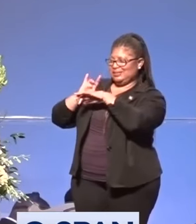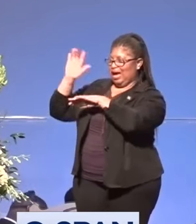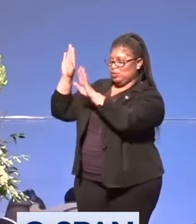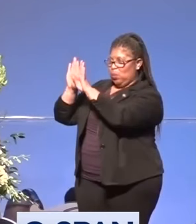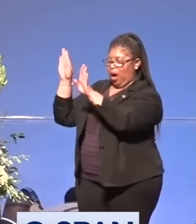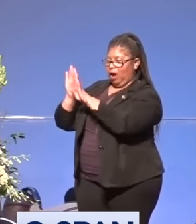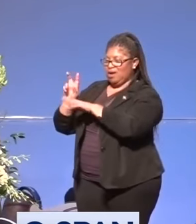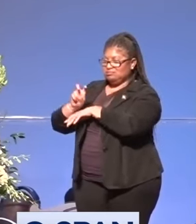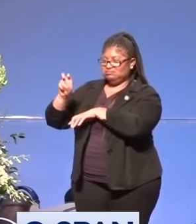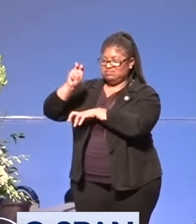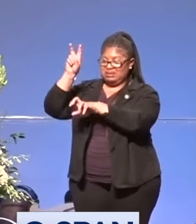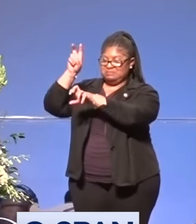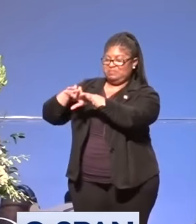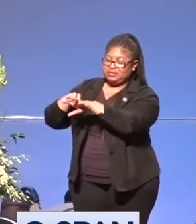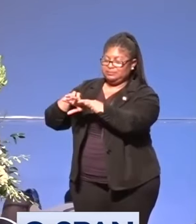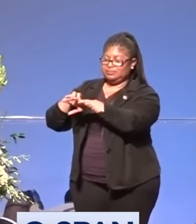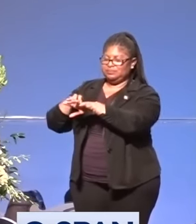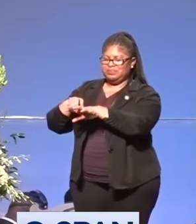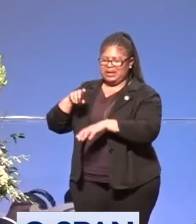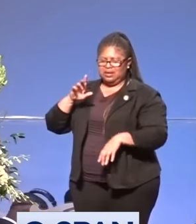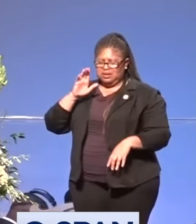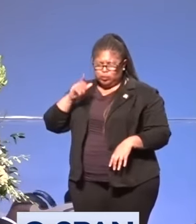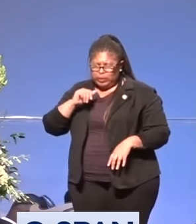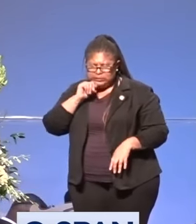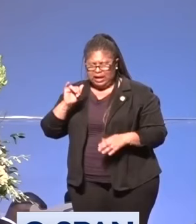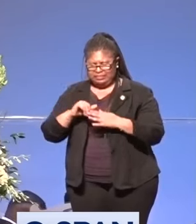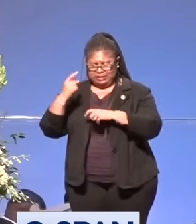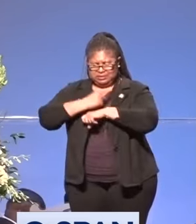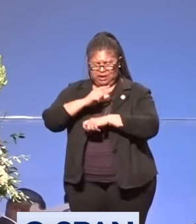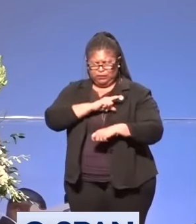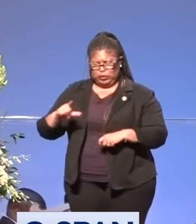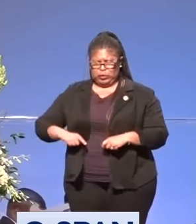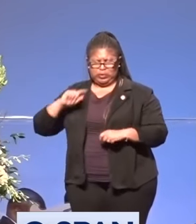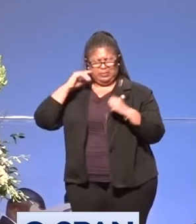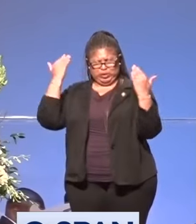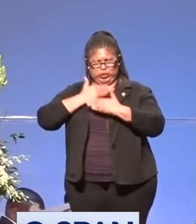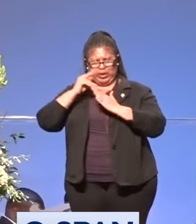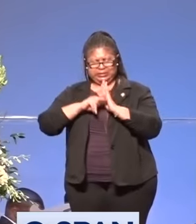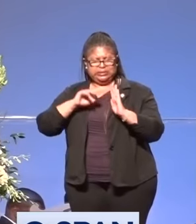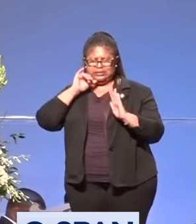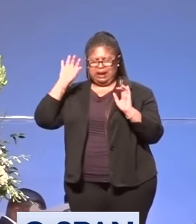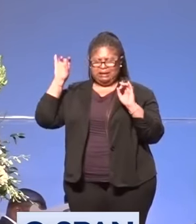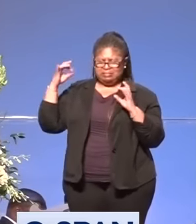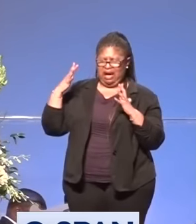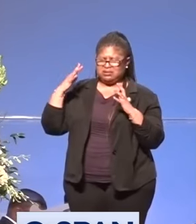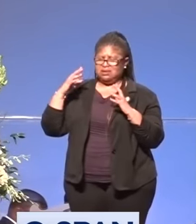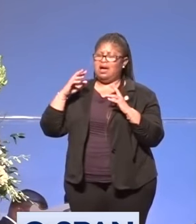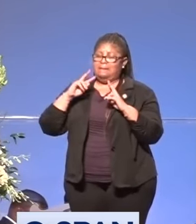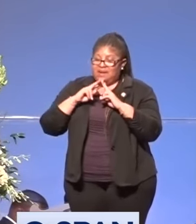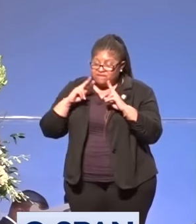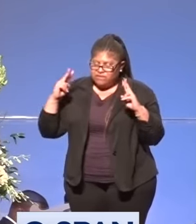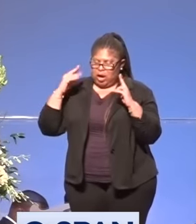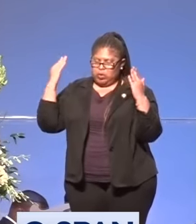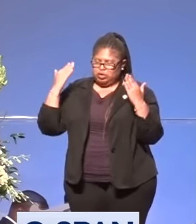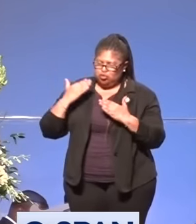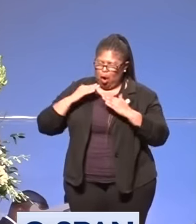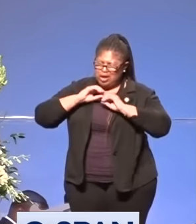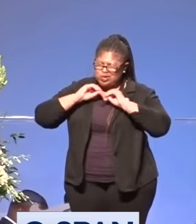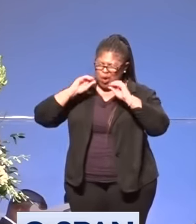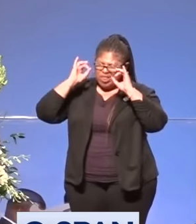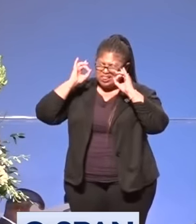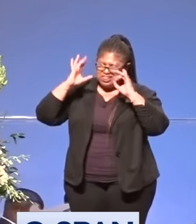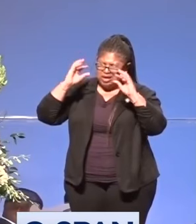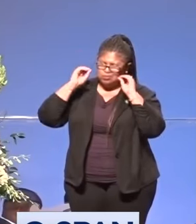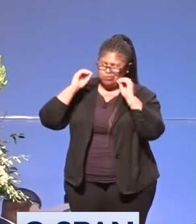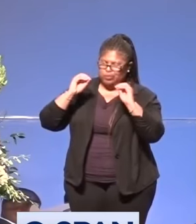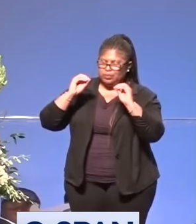bit him. Shall not the day of the Lord be darkness and not light even very dark and no brightness in it? I